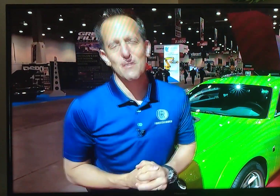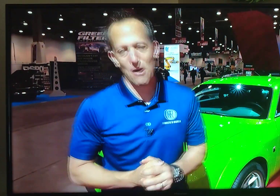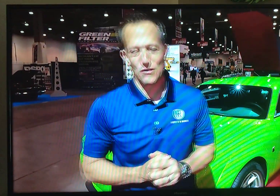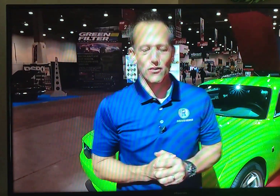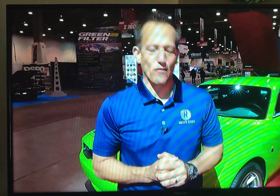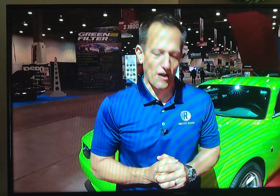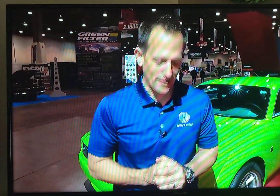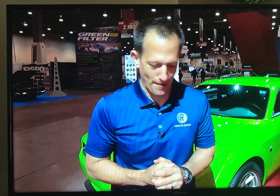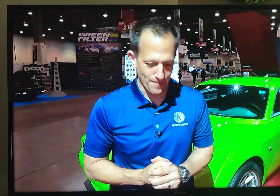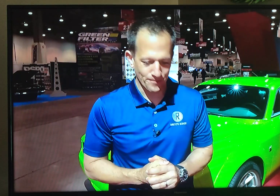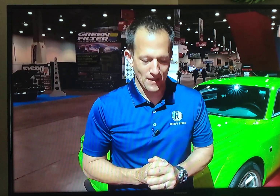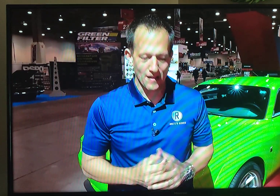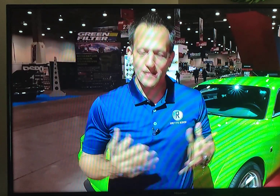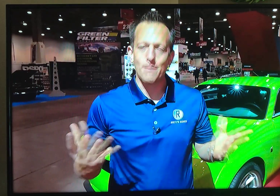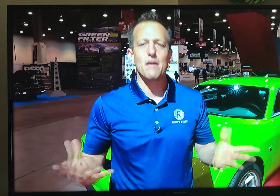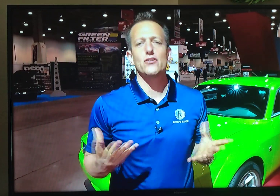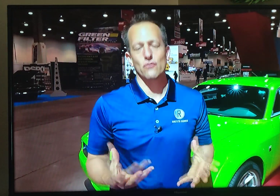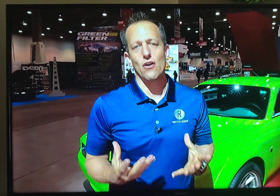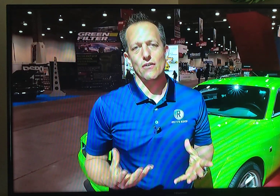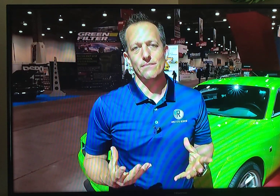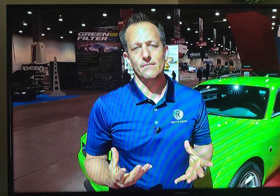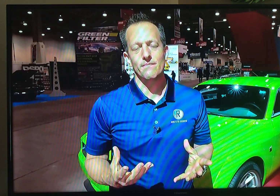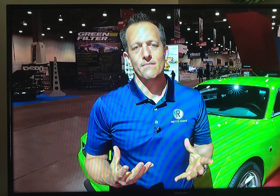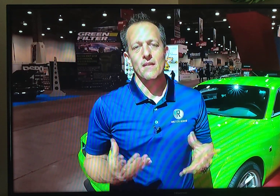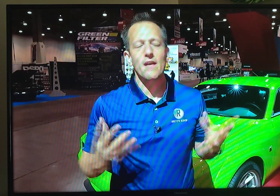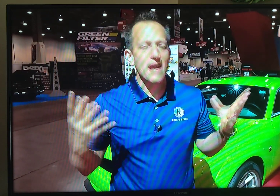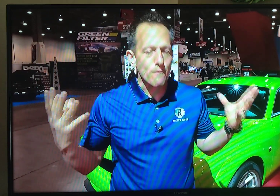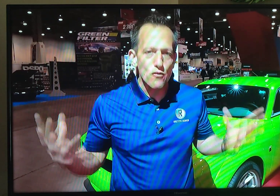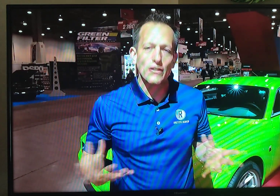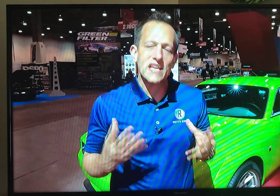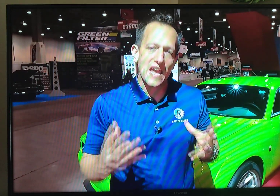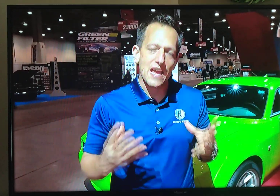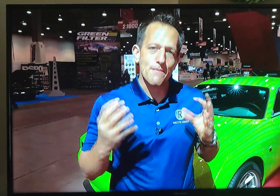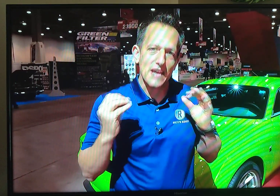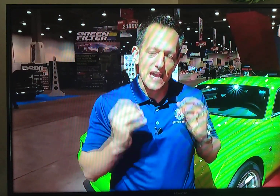And I really need I really need to learn sign language because he's doing sign language the whole time